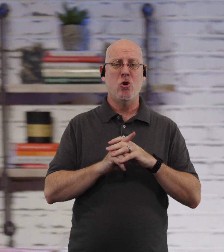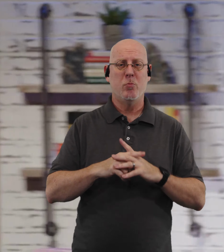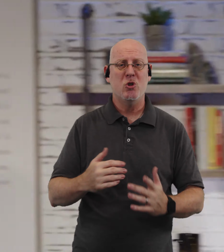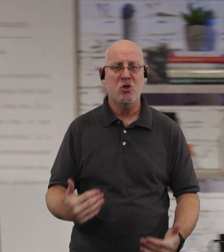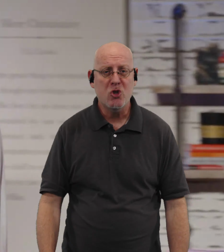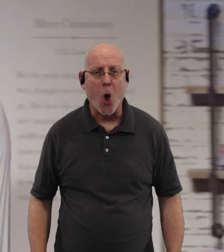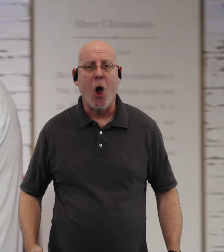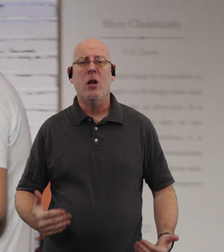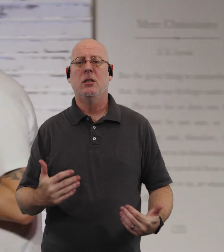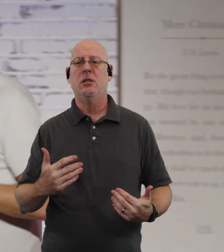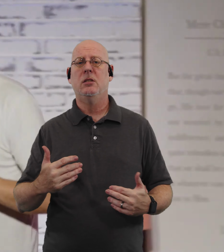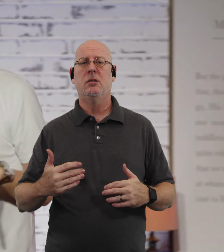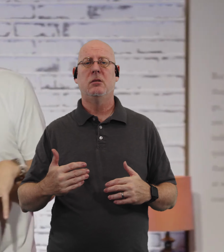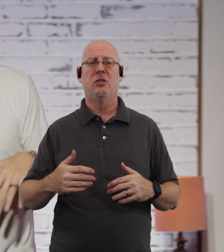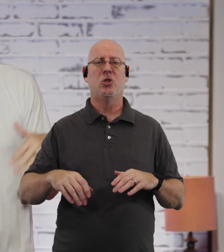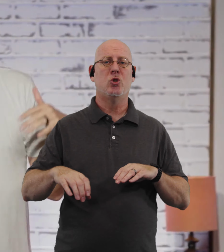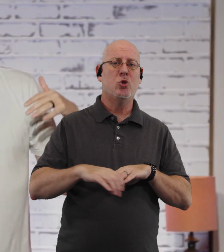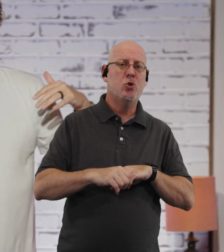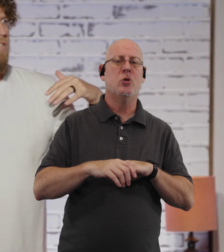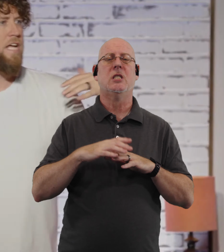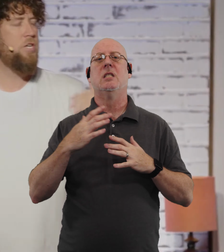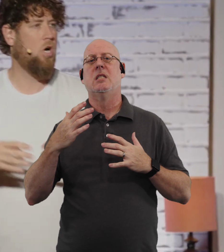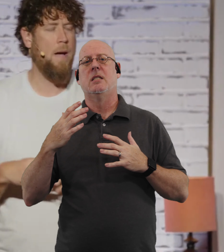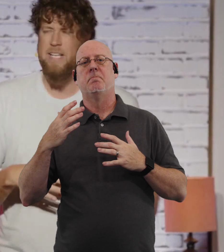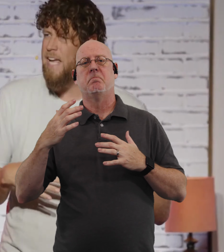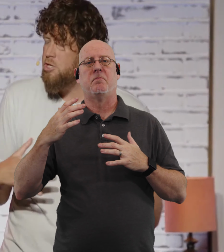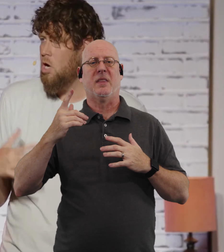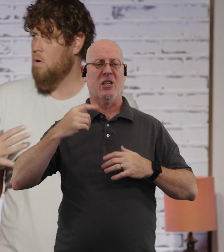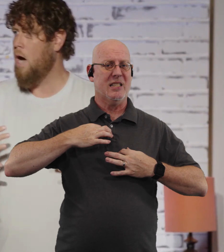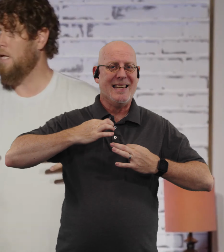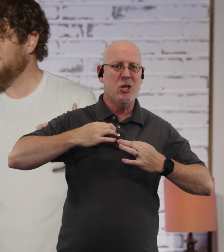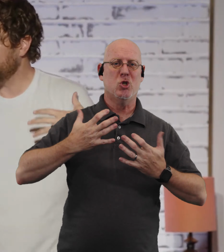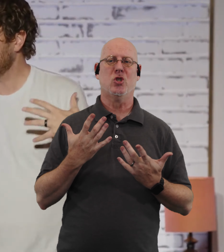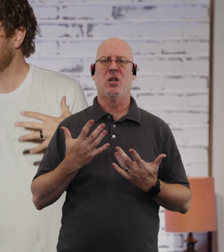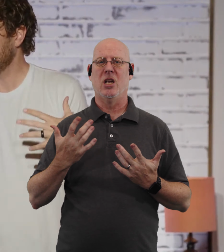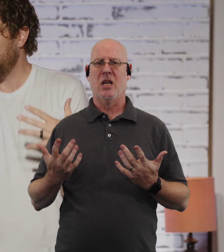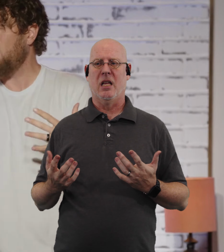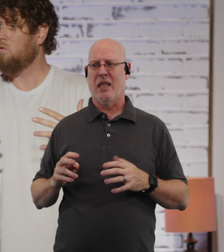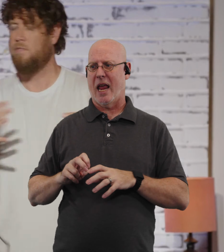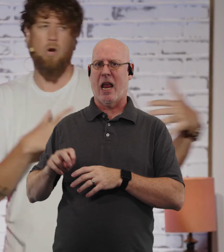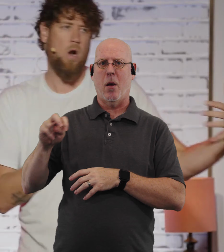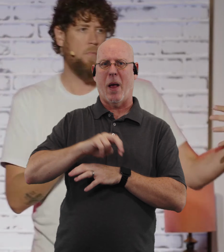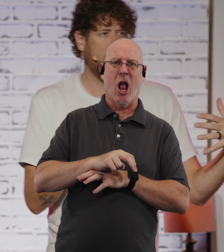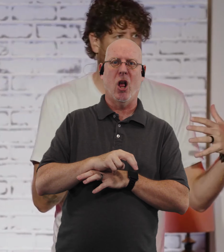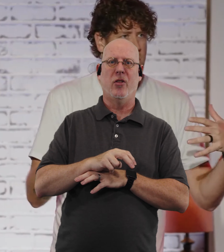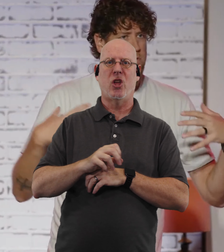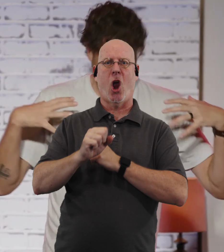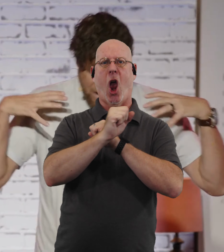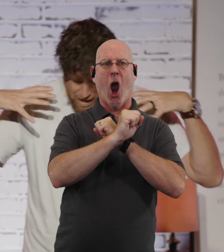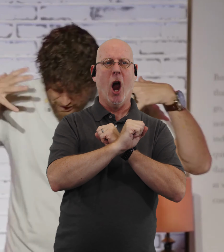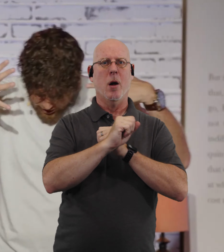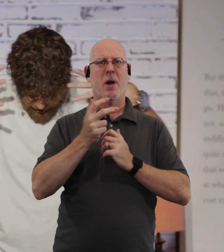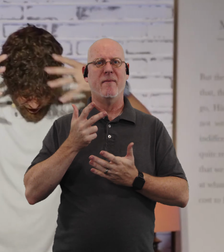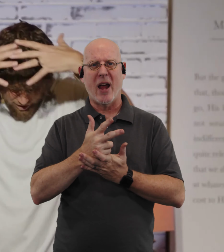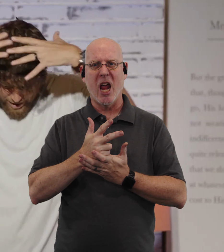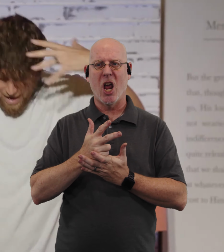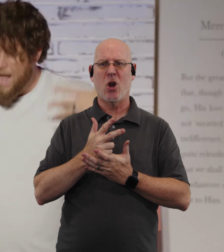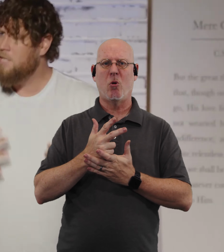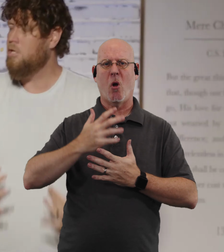gym shorts and sneakers and a t-shirt. I mean, they showed up, like, they stepped out of their armored vehicles and they